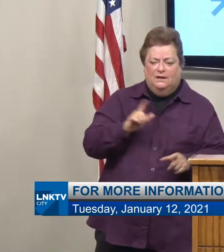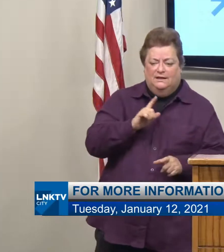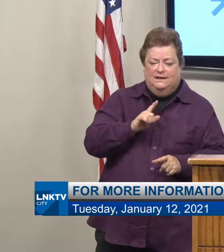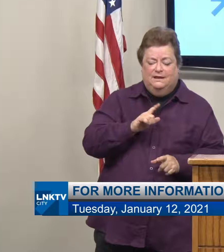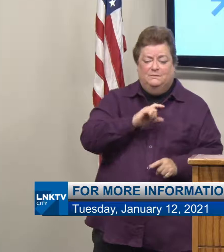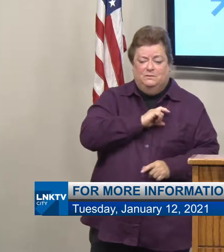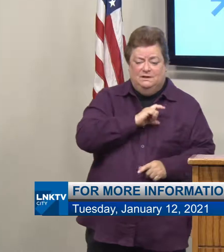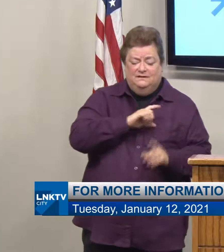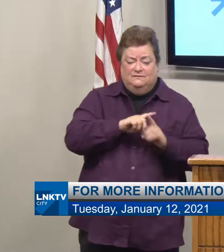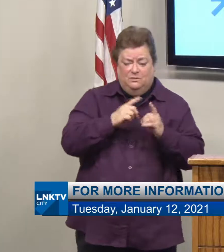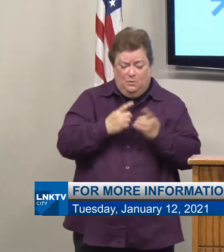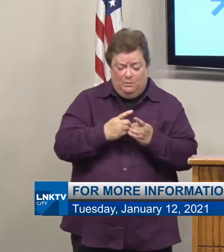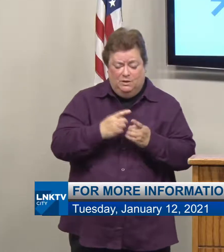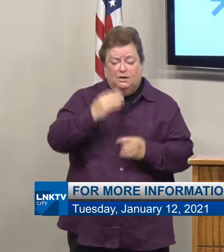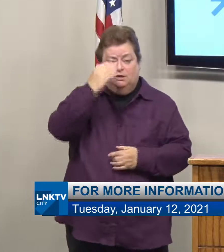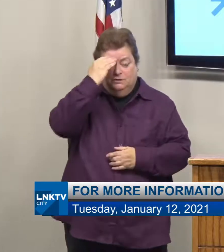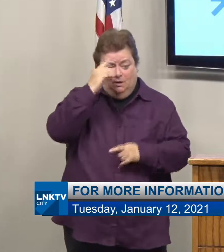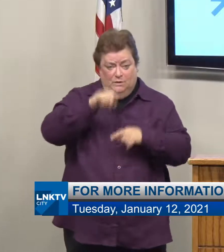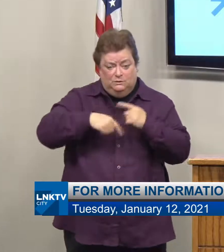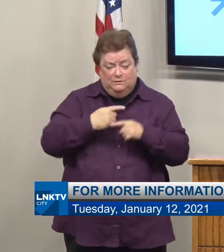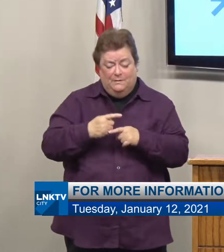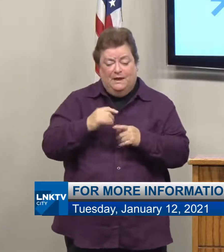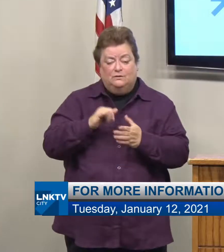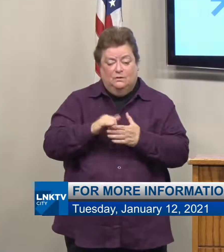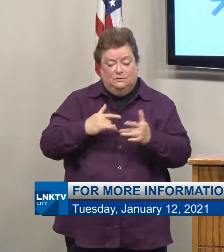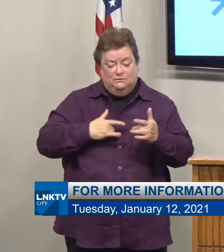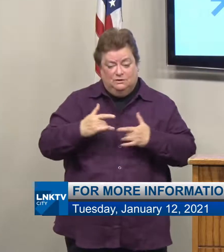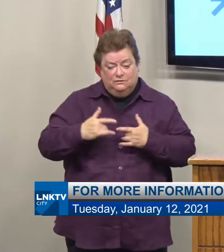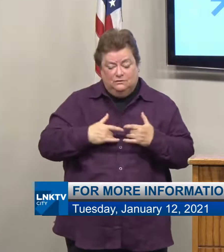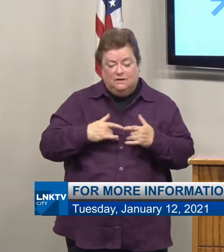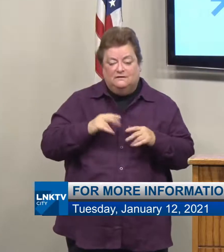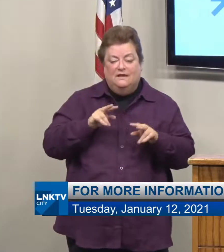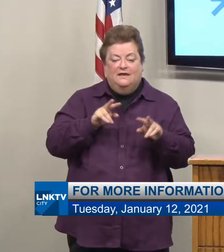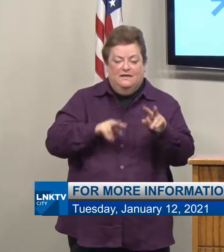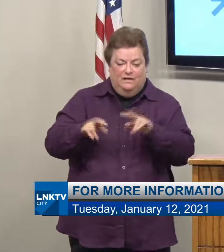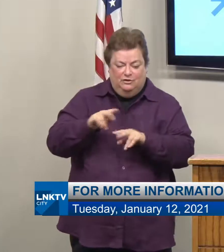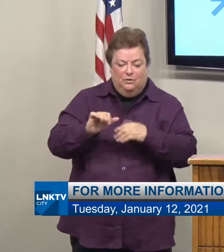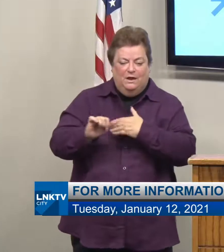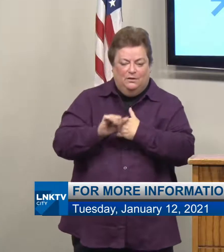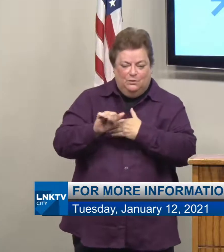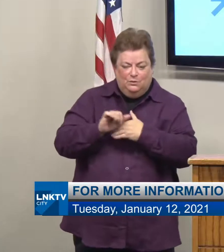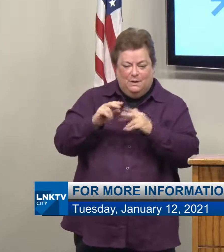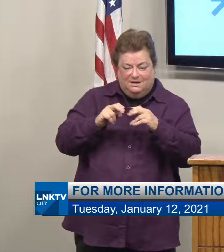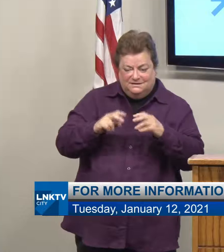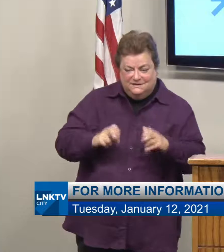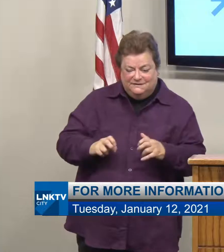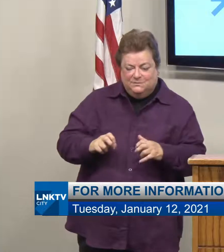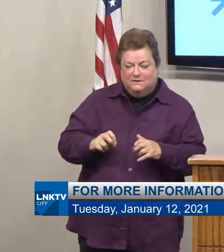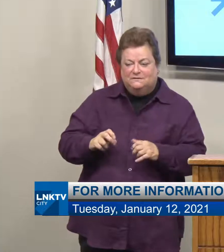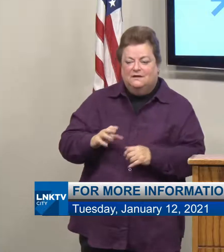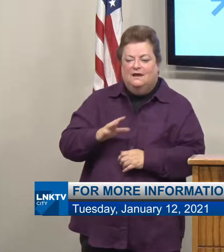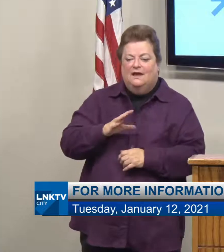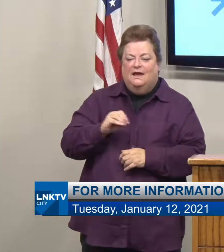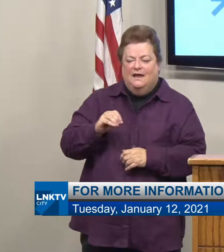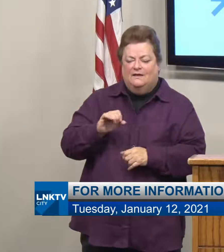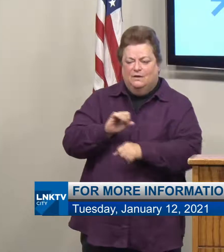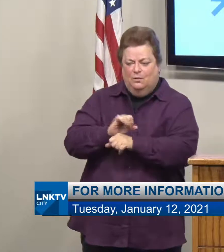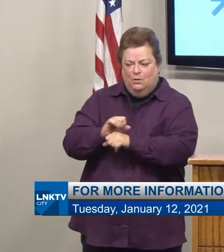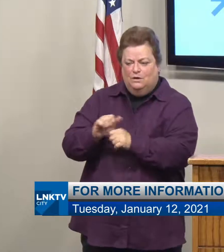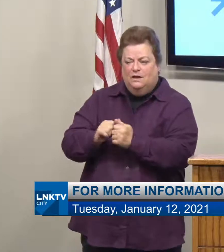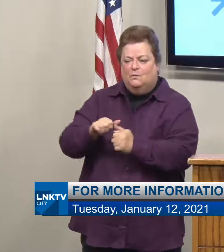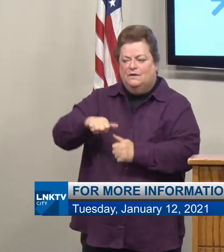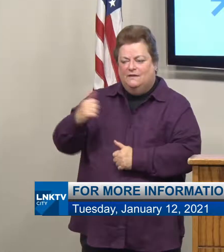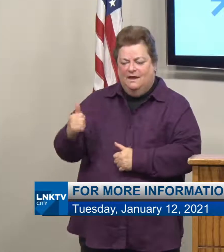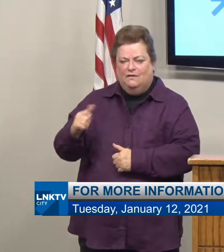is aware of the concerns. They're monitoring, they're doing threat assessment, and they're reaching out to other partners in law enforcement so that there is